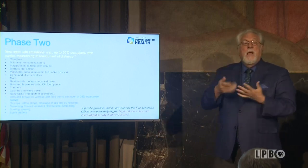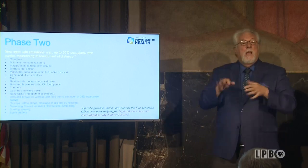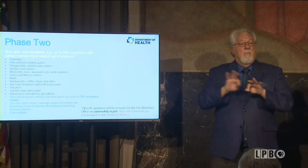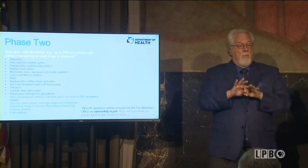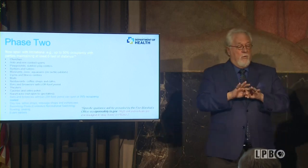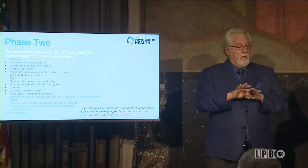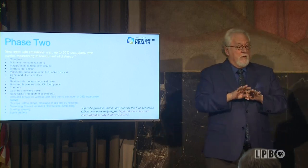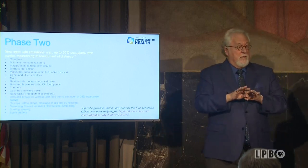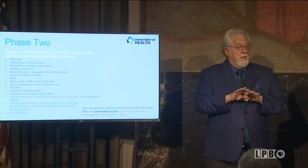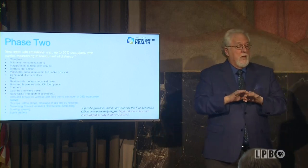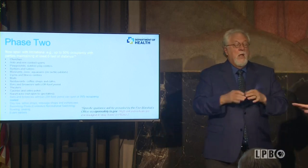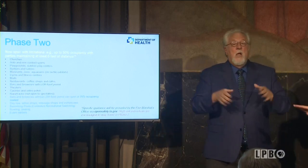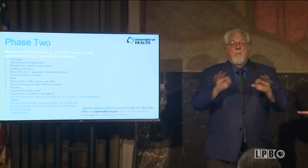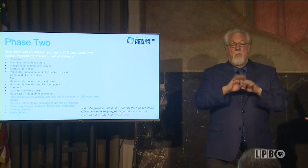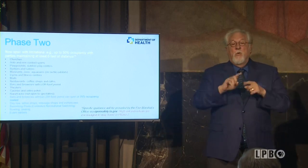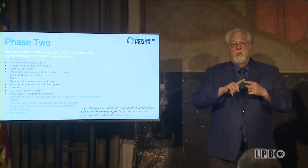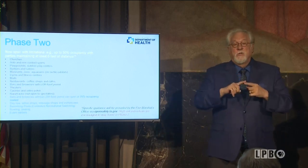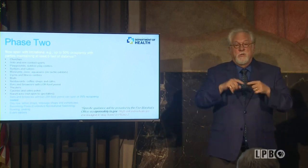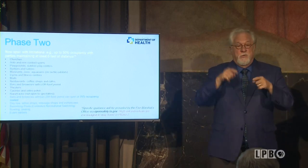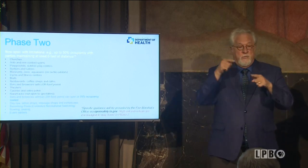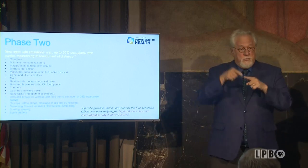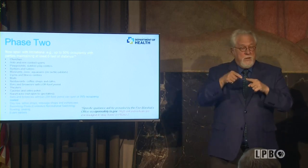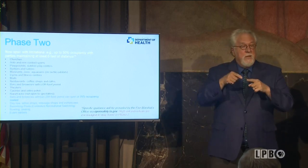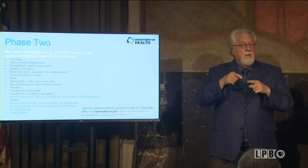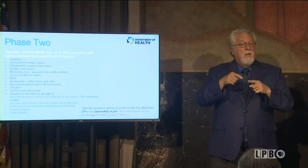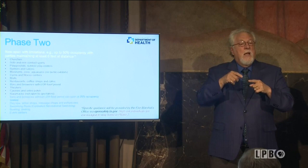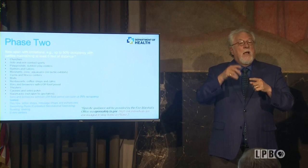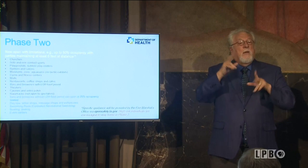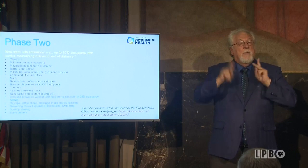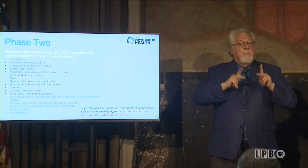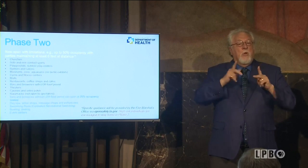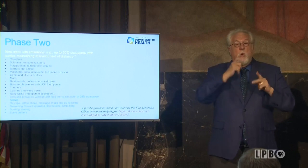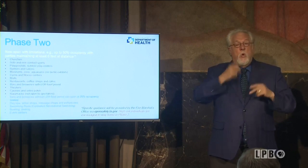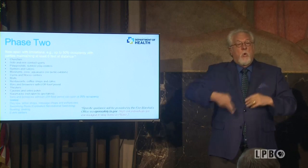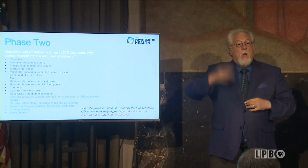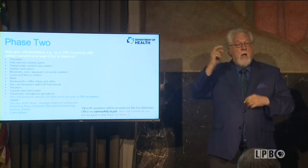importantly, it's important to highlight that